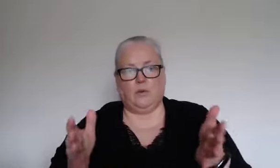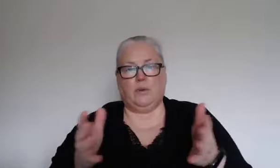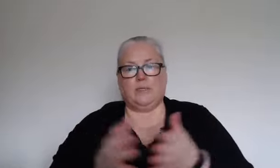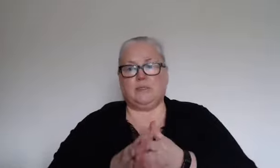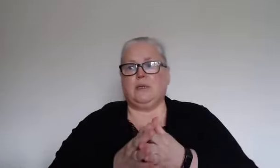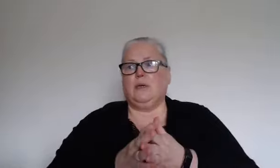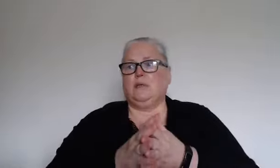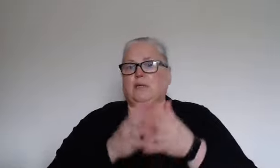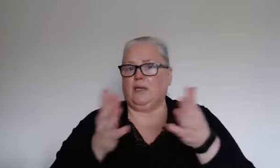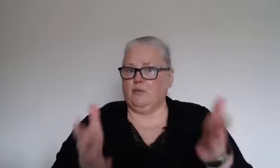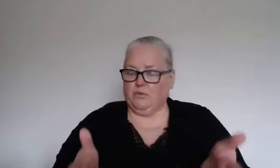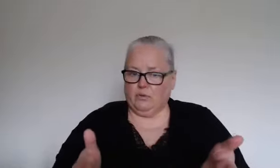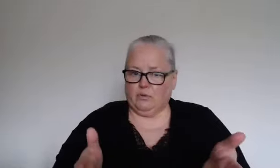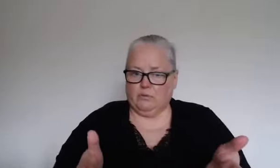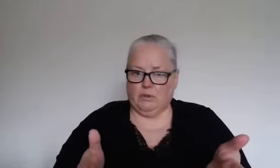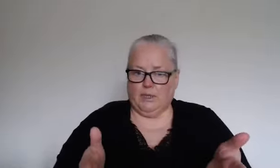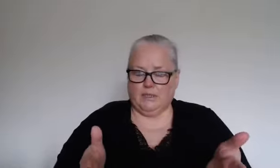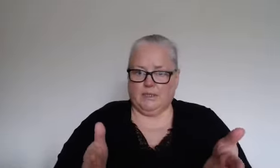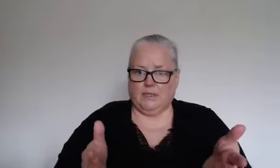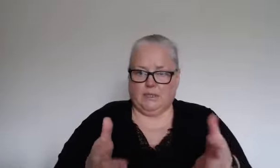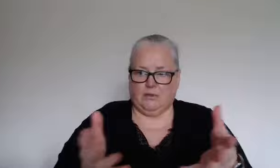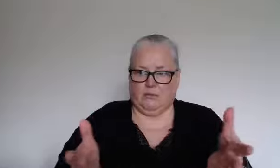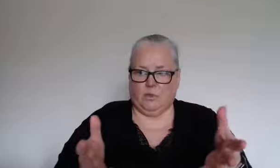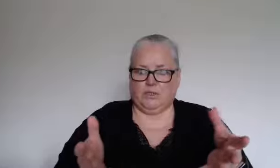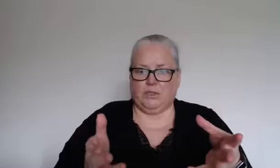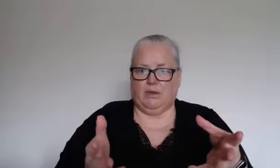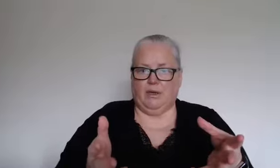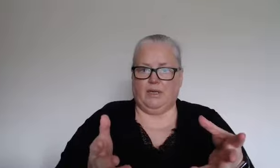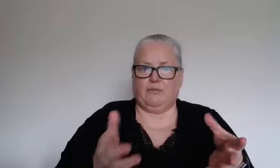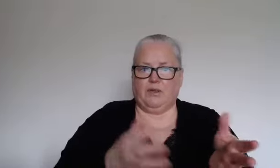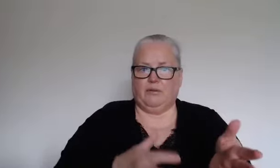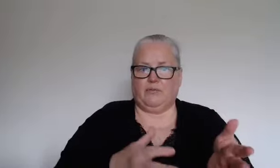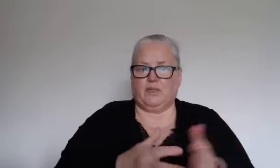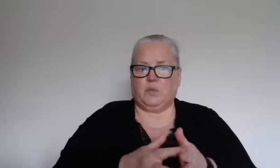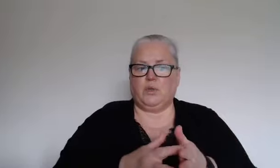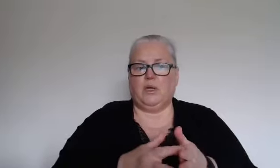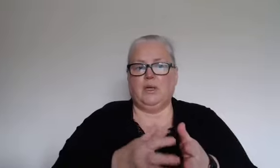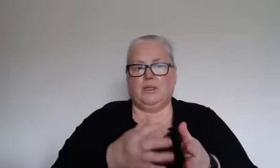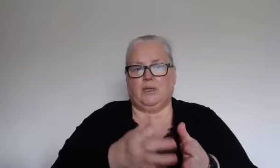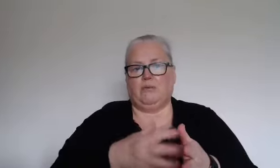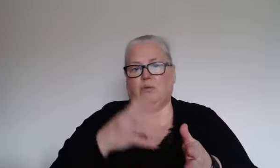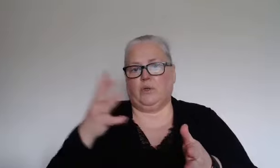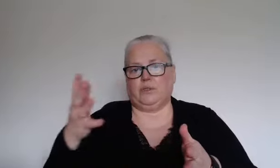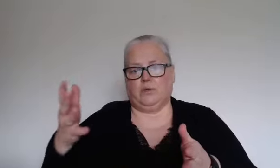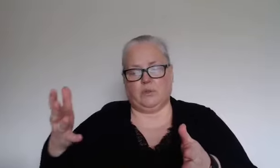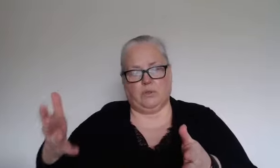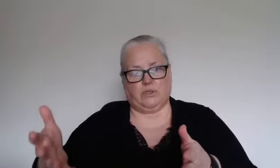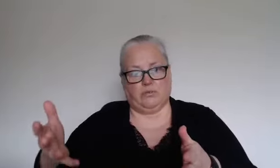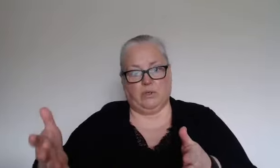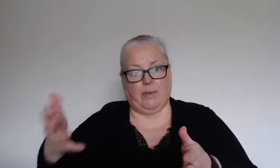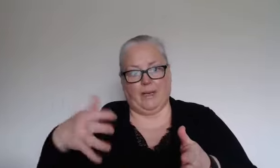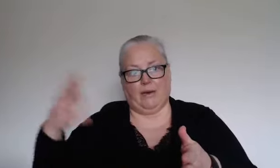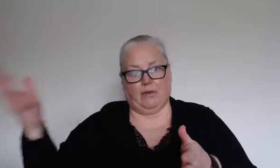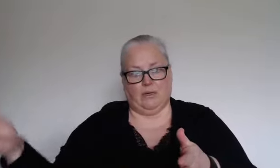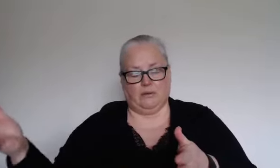always, thank you for listening. Thank you for watching live here on Facebook. Thank you for those that watch and replay here and on